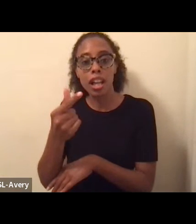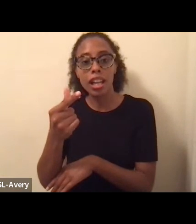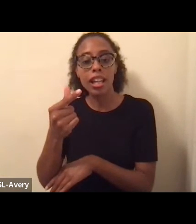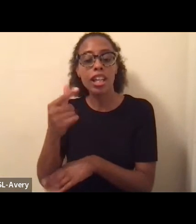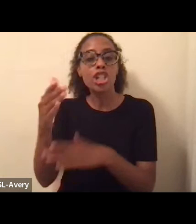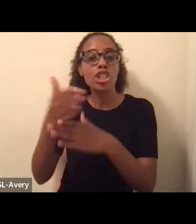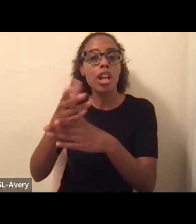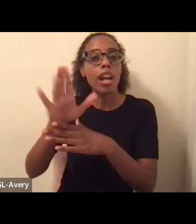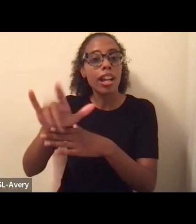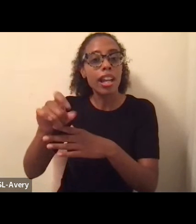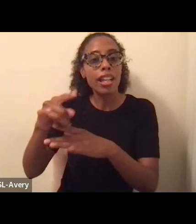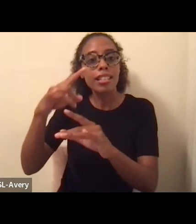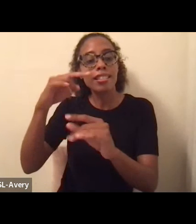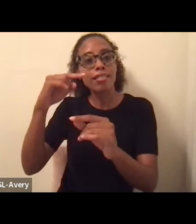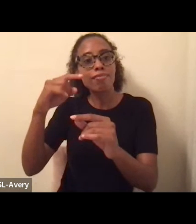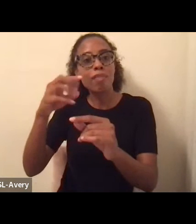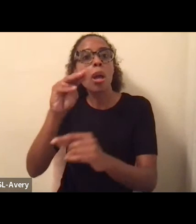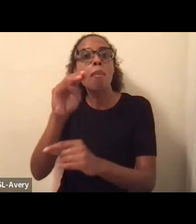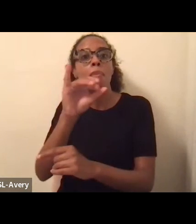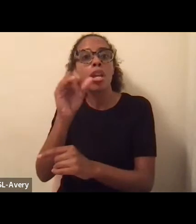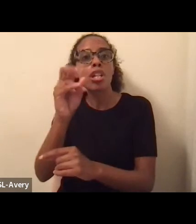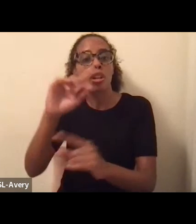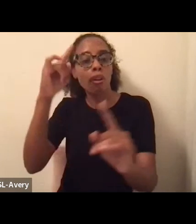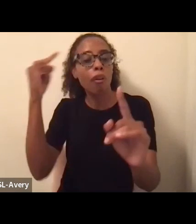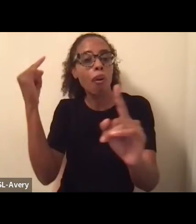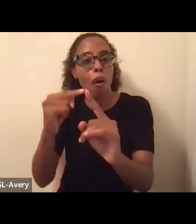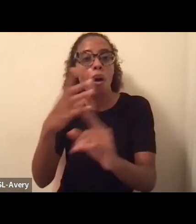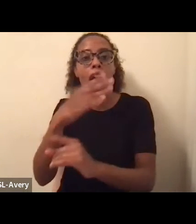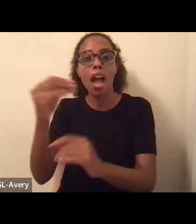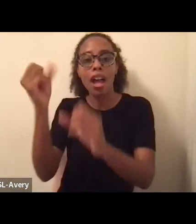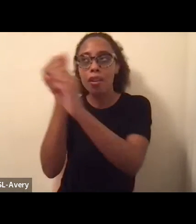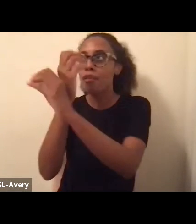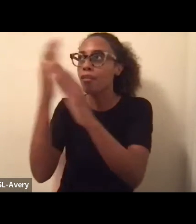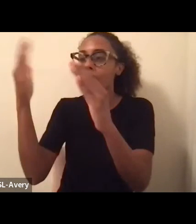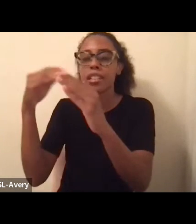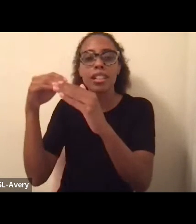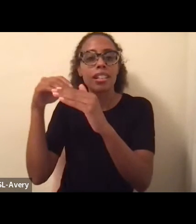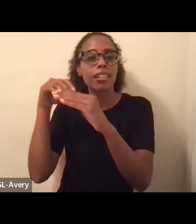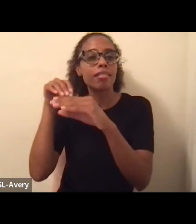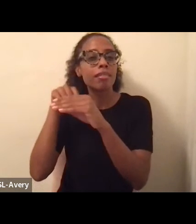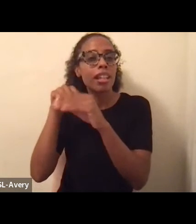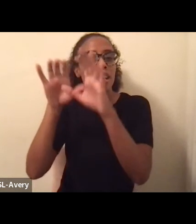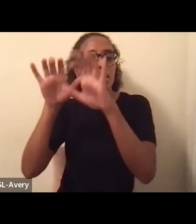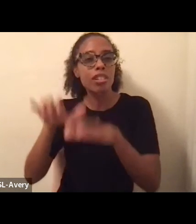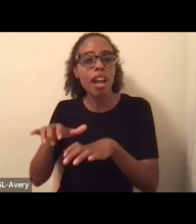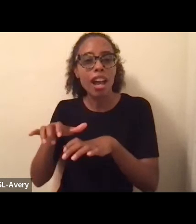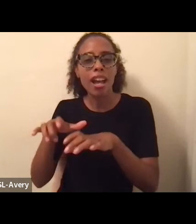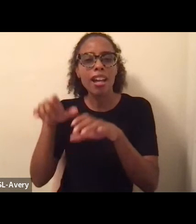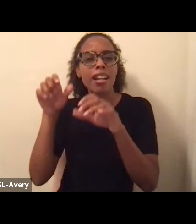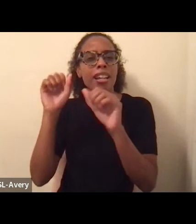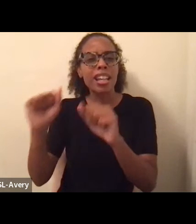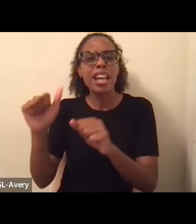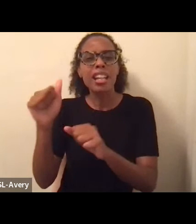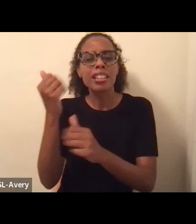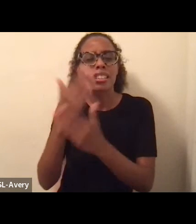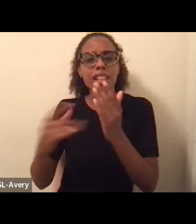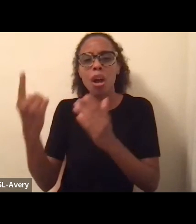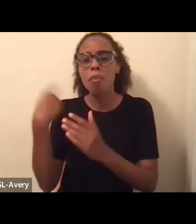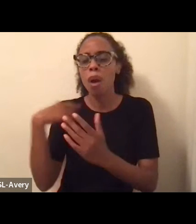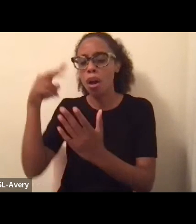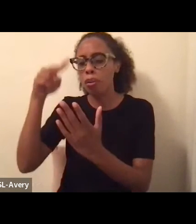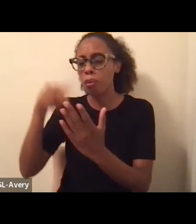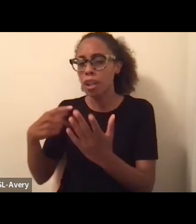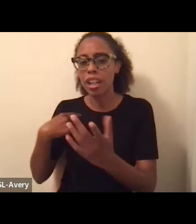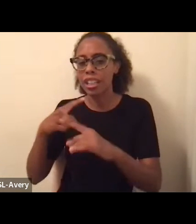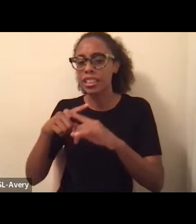and vision in the chat. Is there someone other than me that can read it? Because I don't have these. Let me see if I can find my